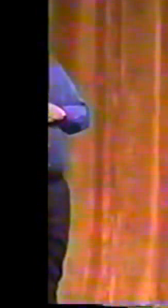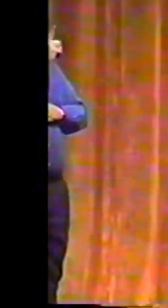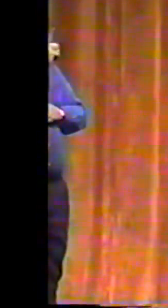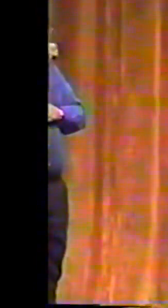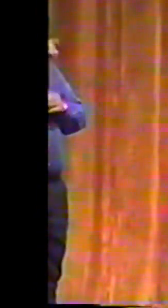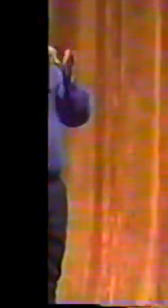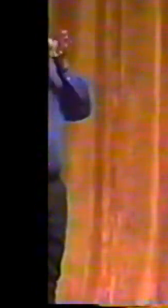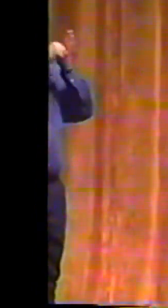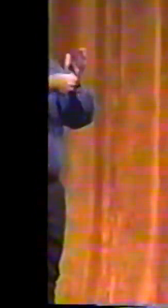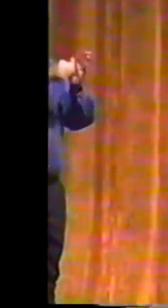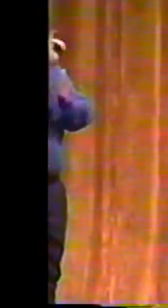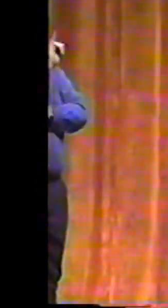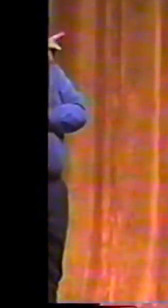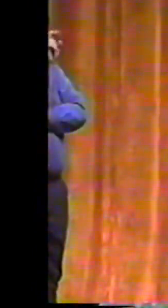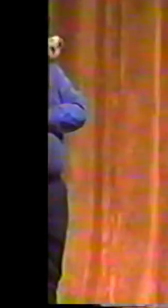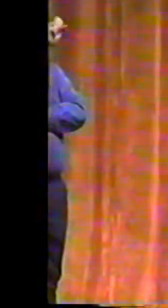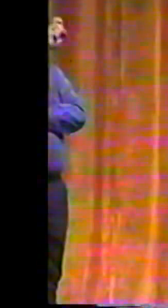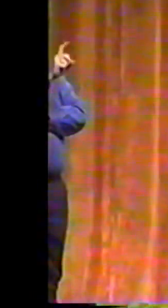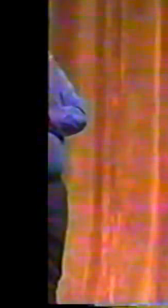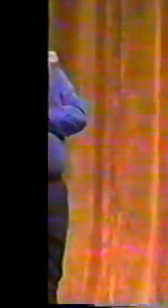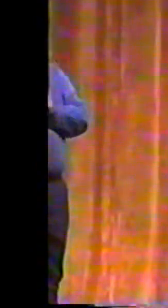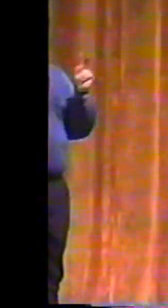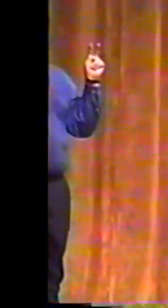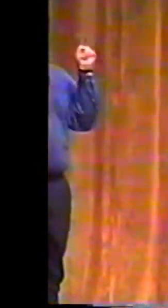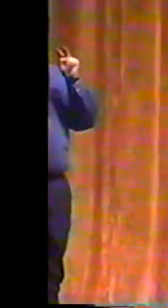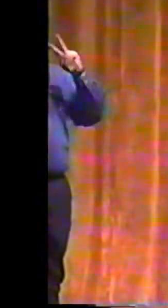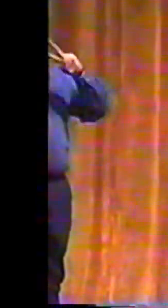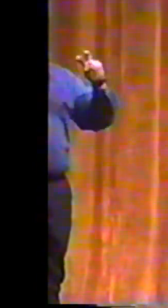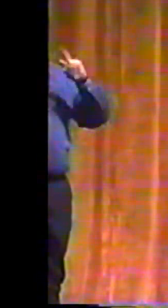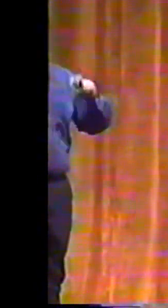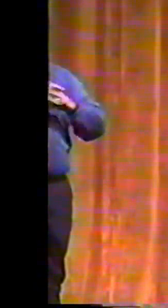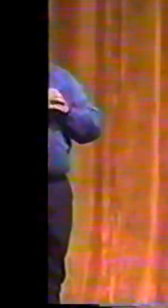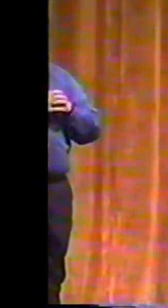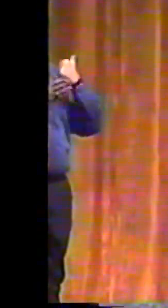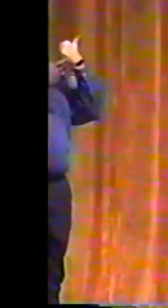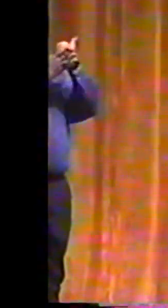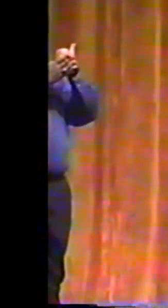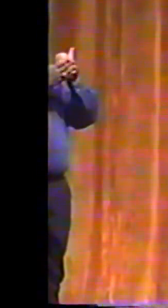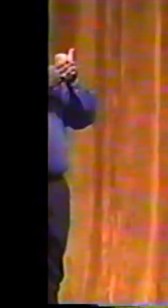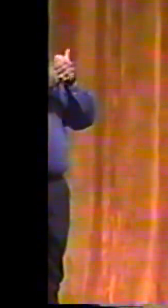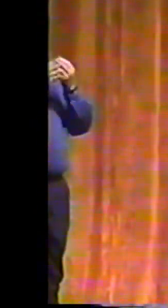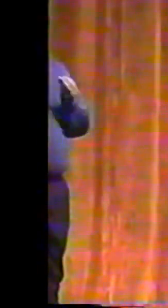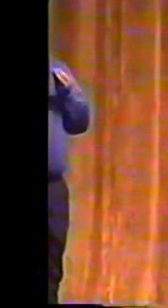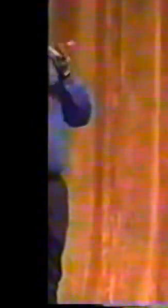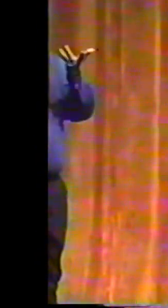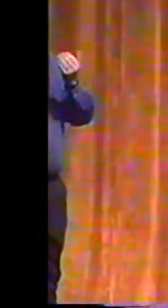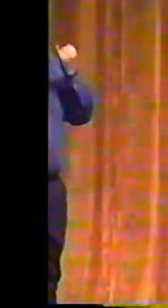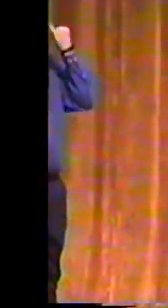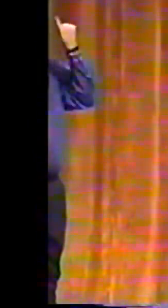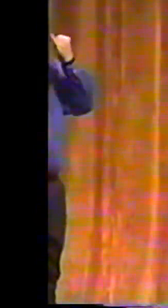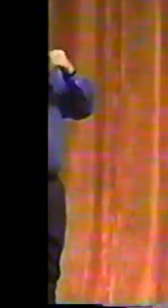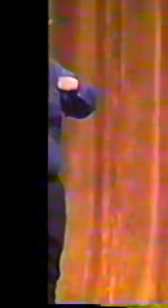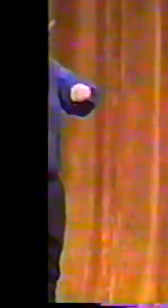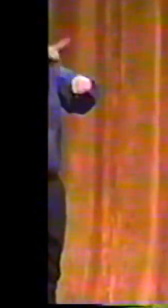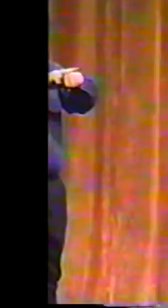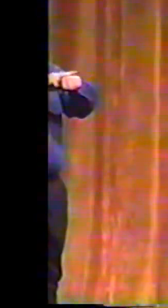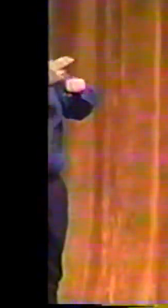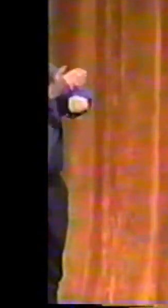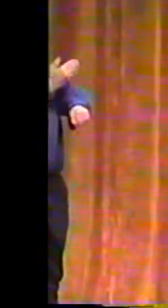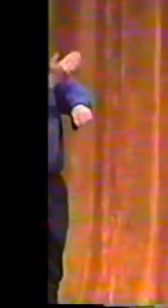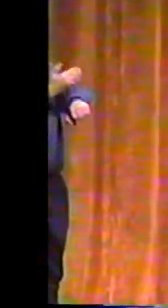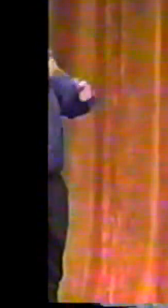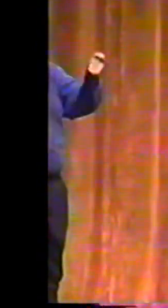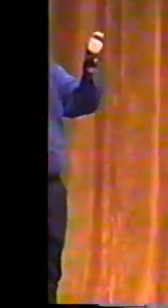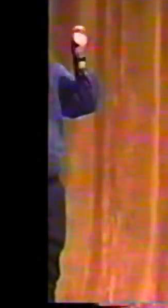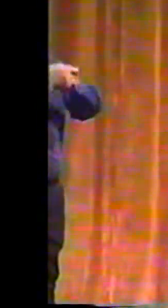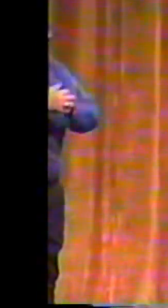at, and to whatever degree helped spur along some ideas for reform nationally. It is a very,